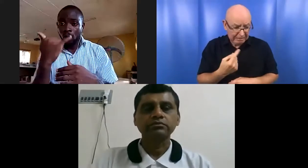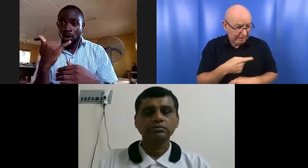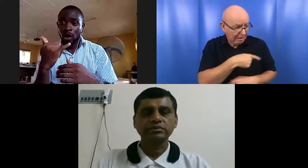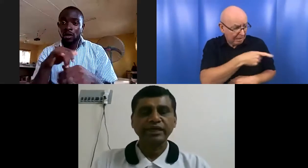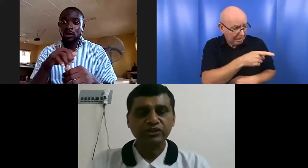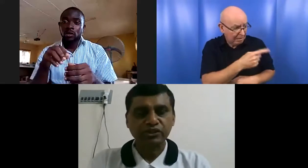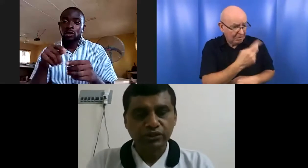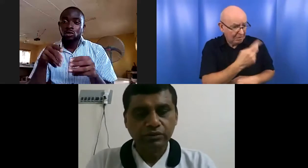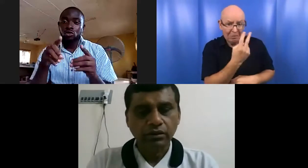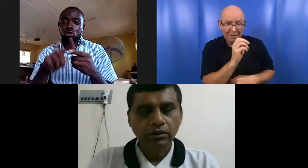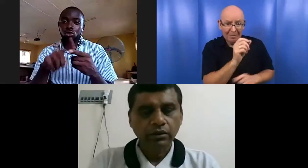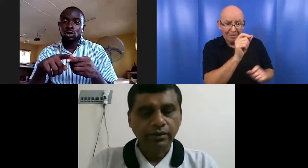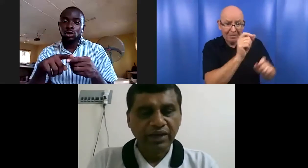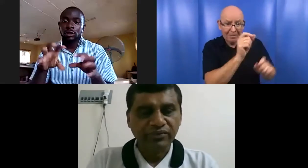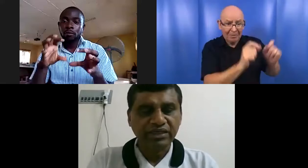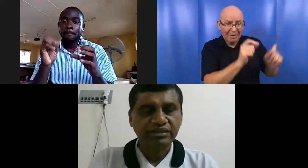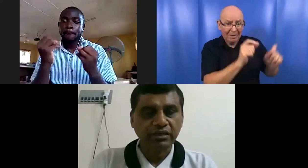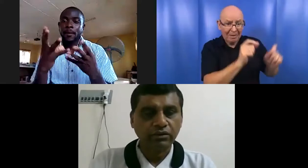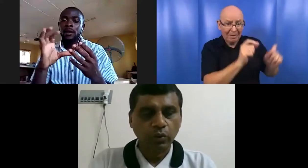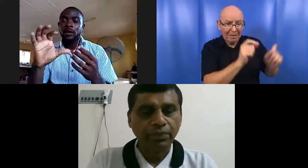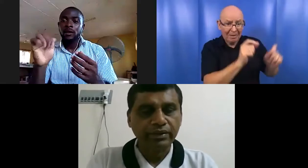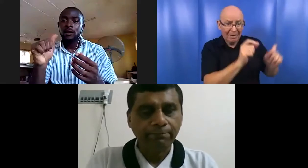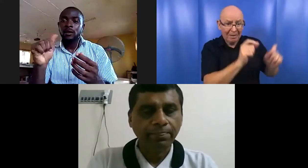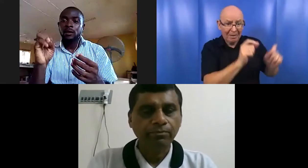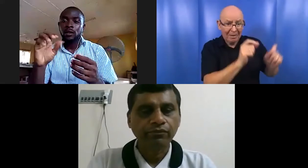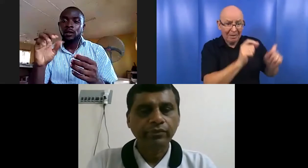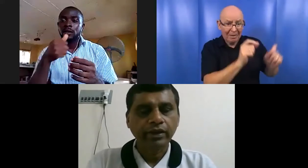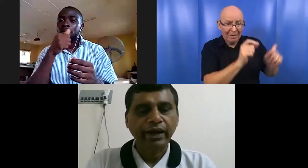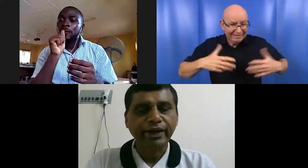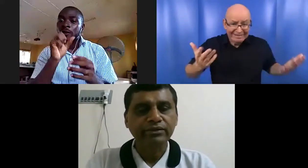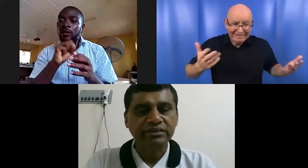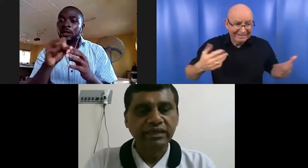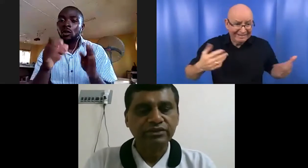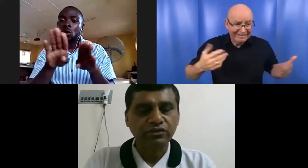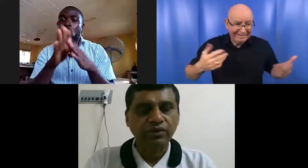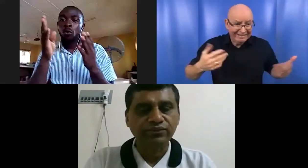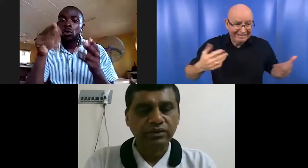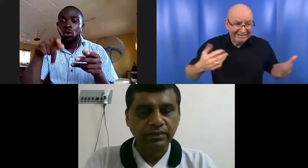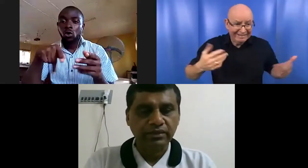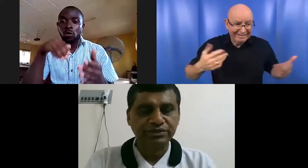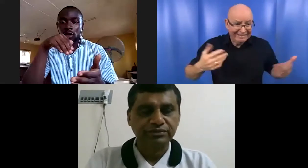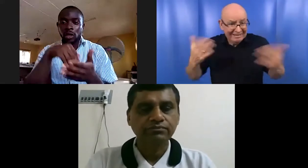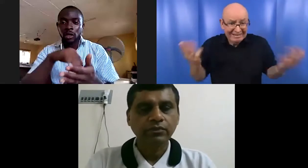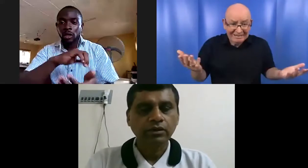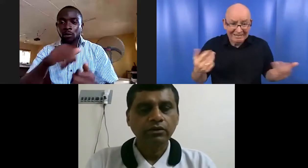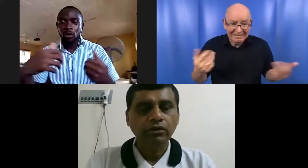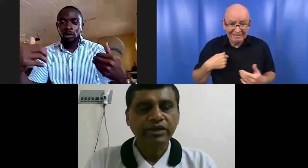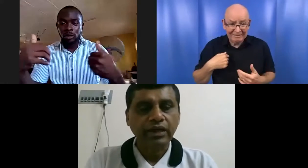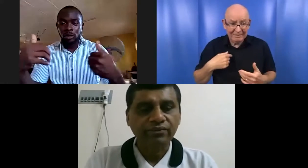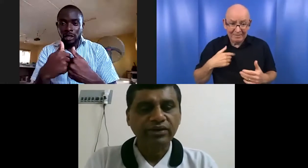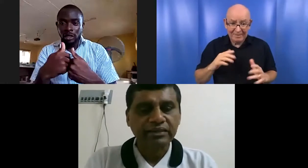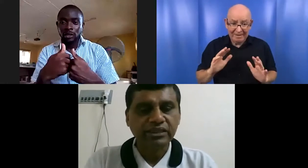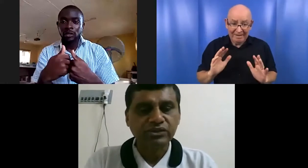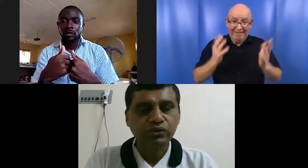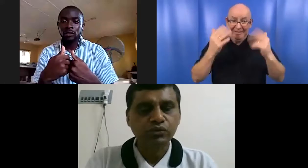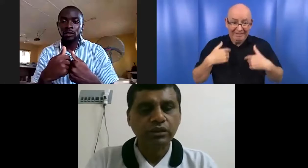overwhelming cases, the private sector got opened up. Again, the challenge of affordability. Though we could